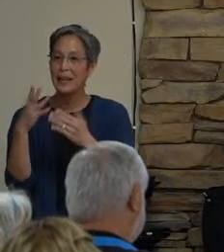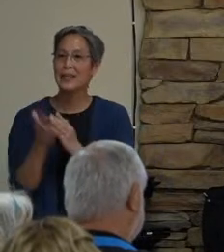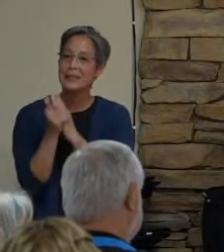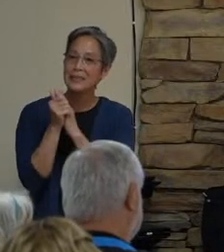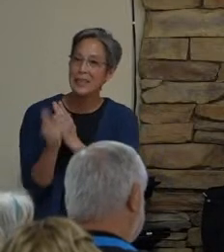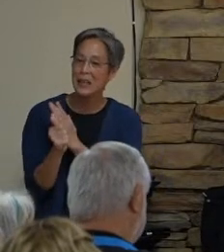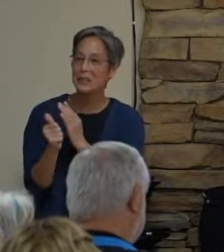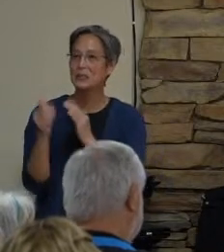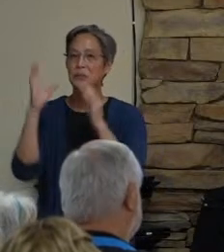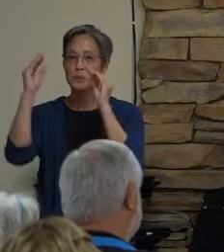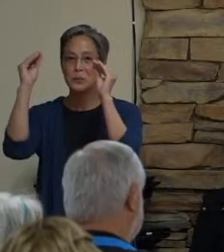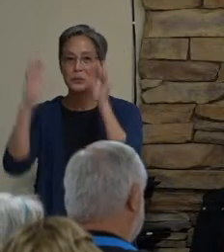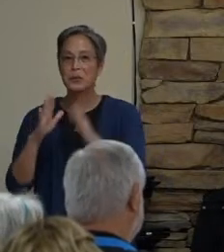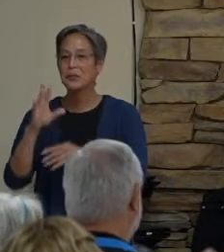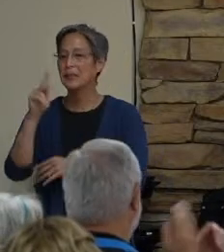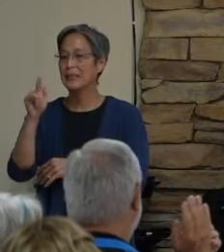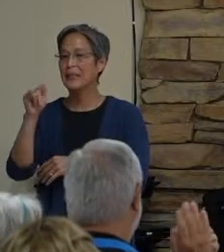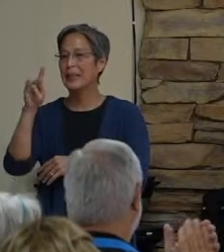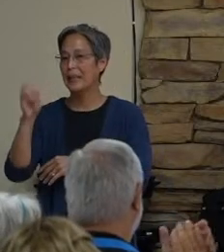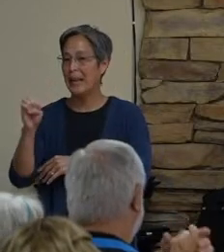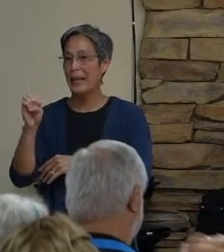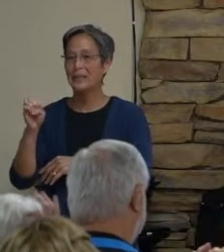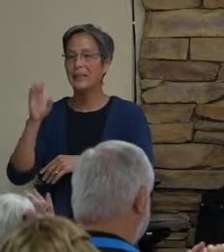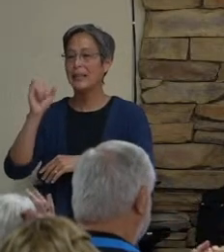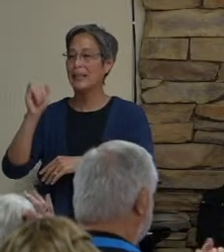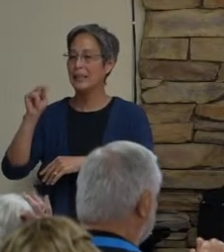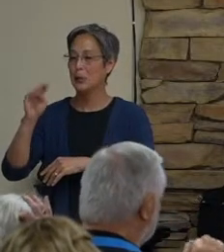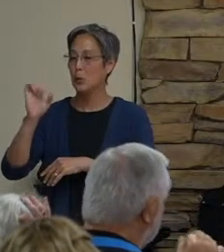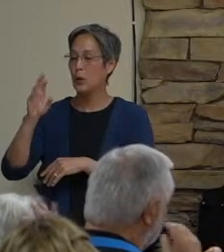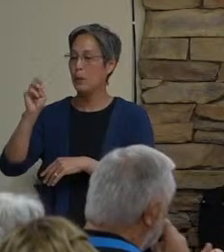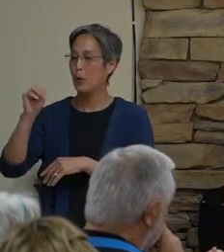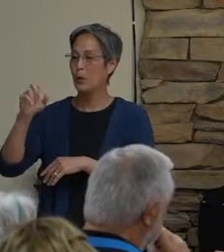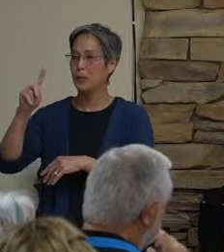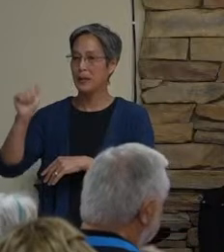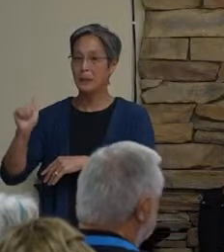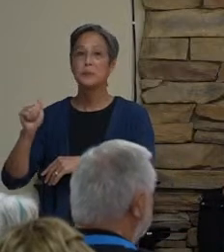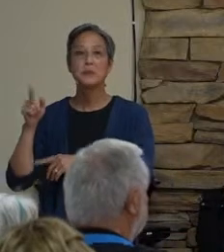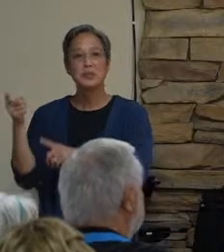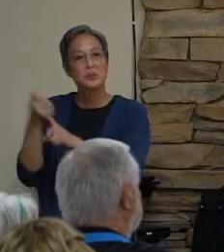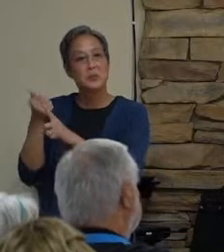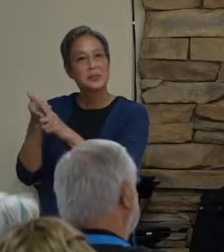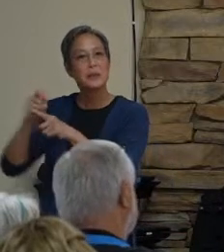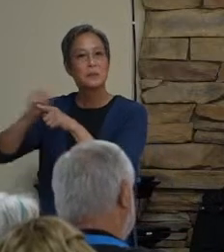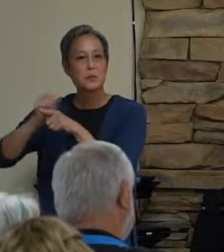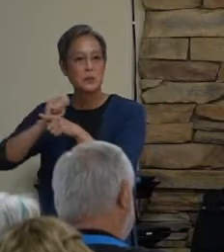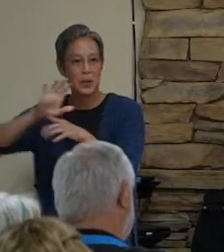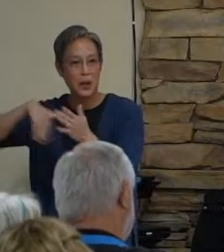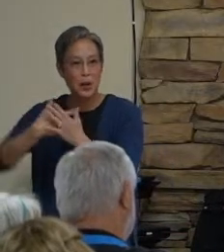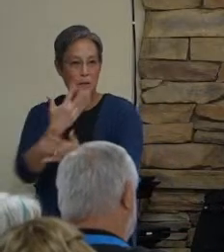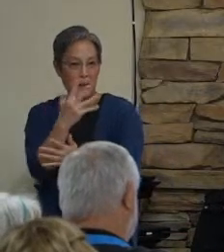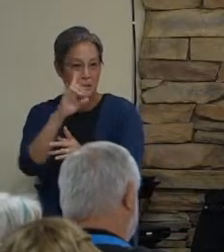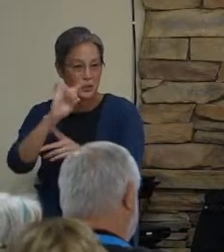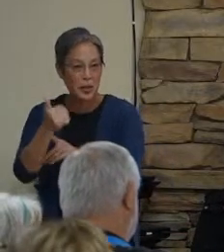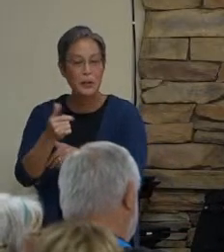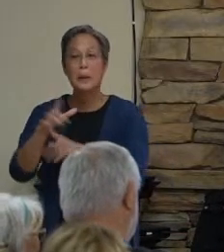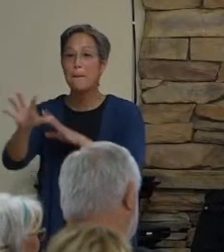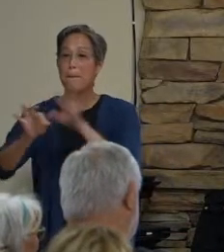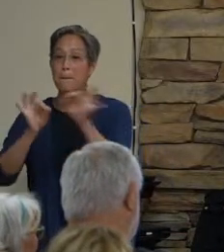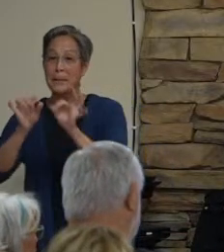wonderful instructor, Kate Incremona. She is the one who trained these dogs, picked these